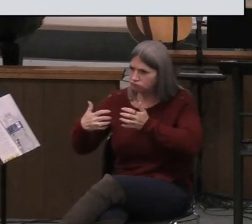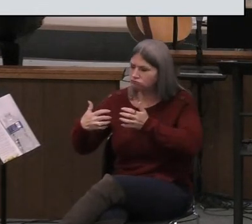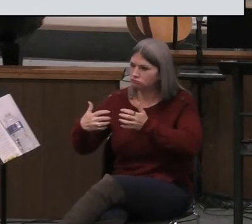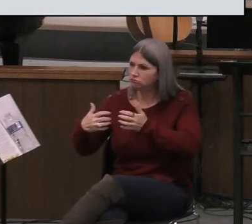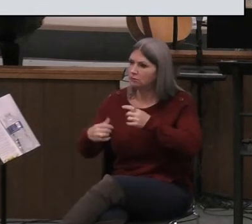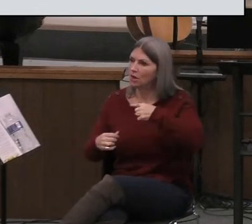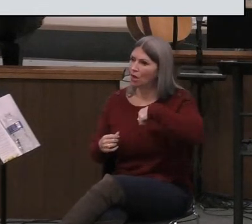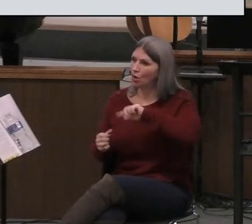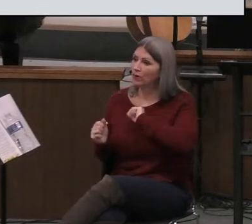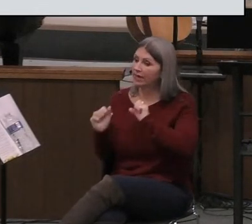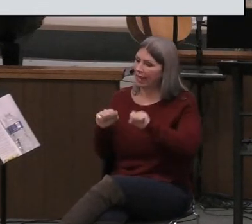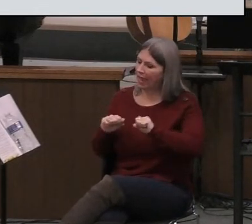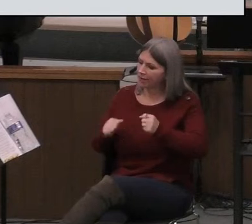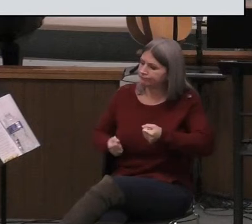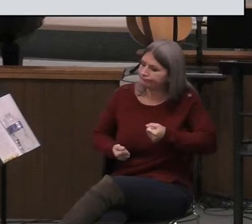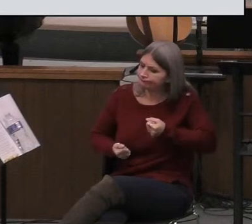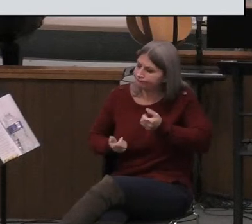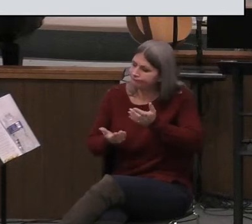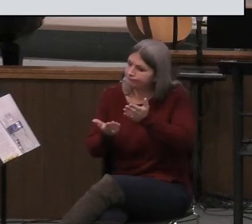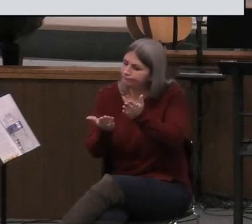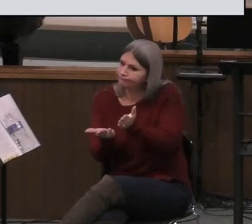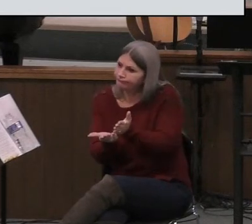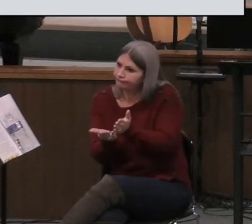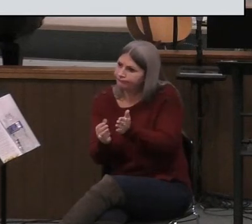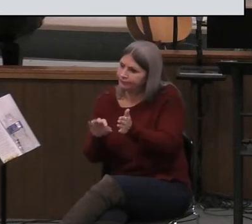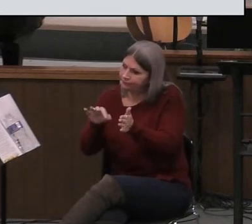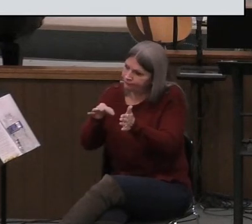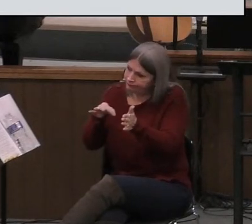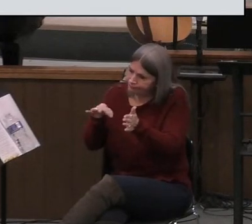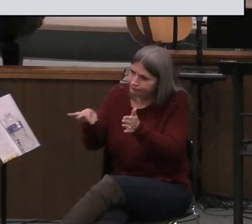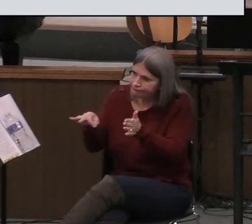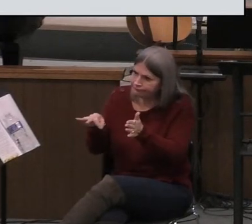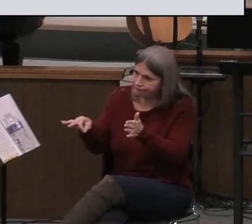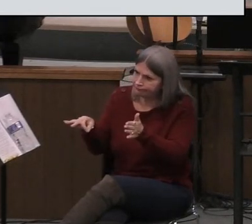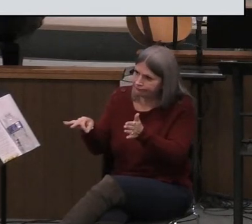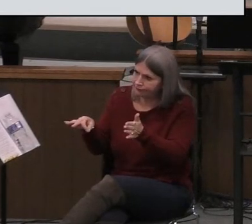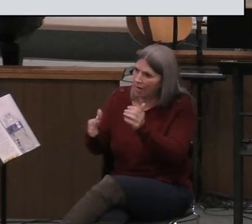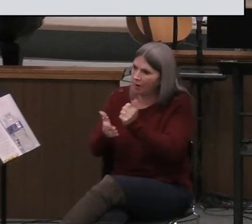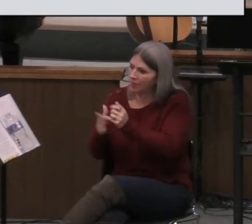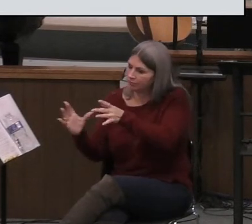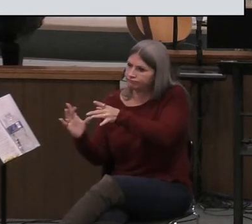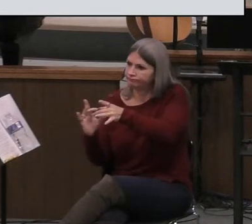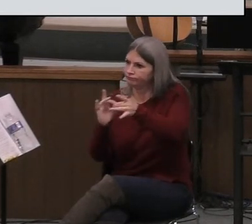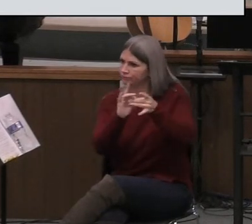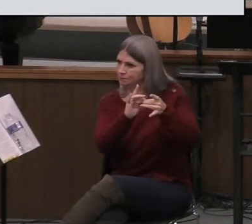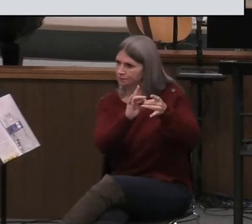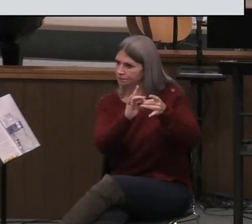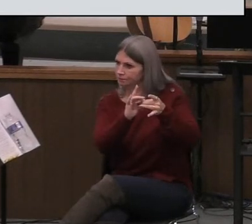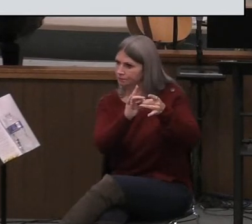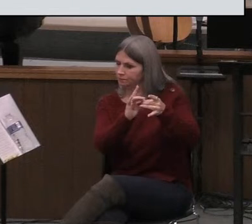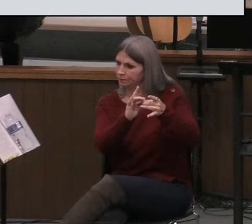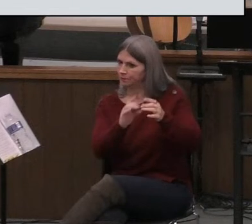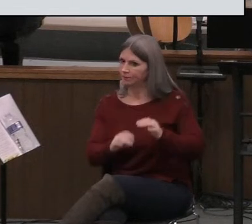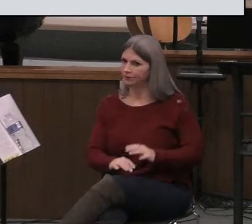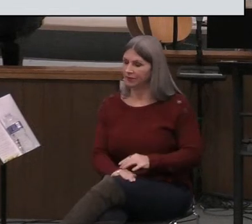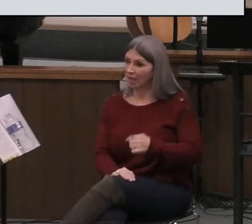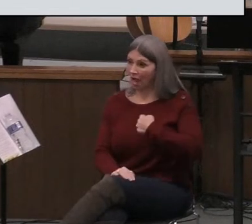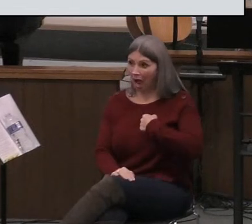that we may present everyone mature in Christ. For this I